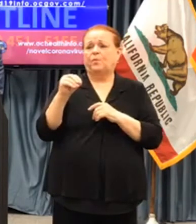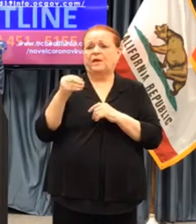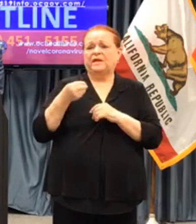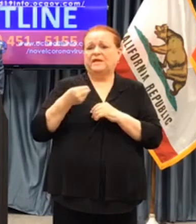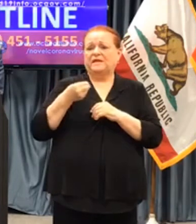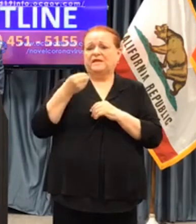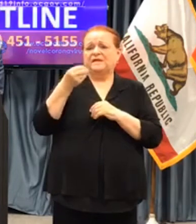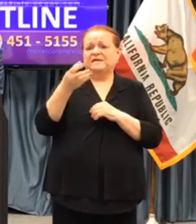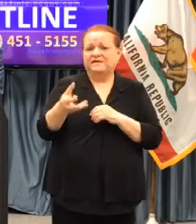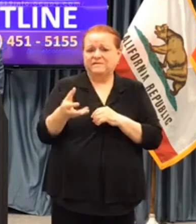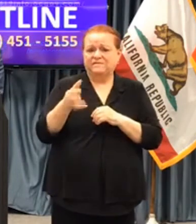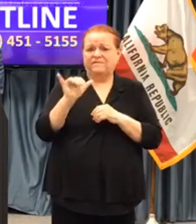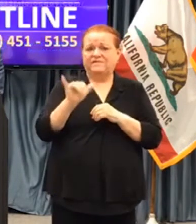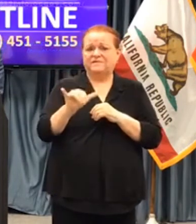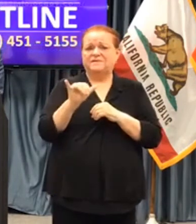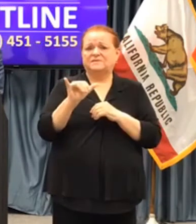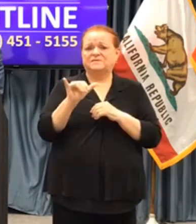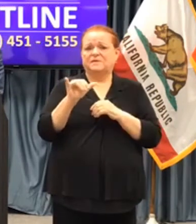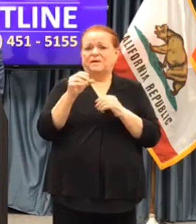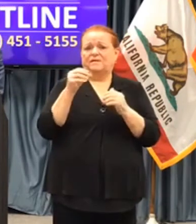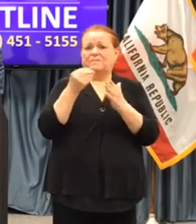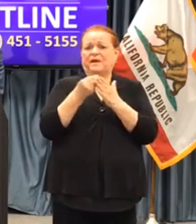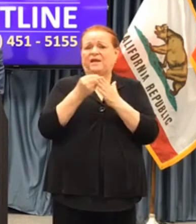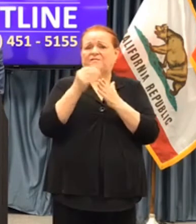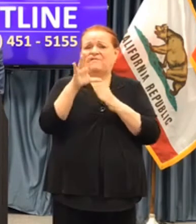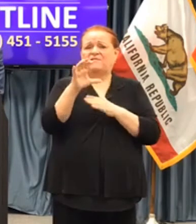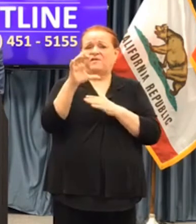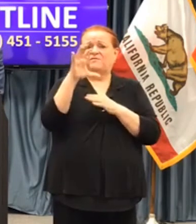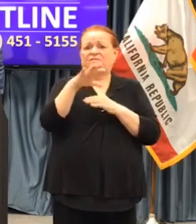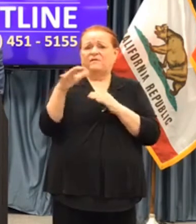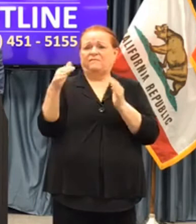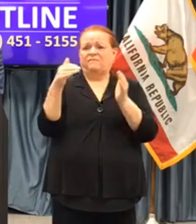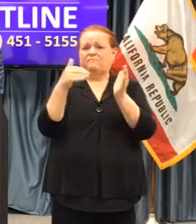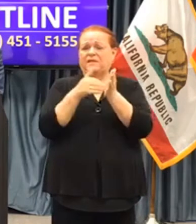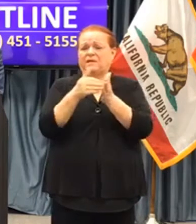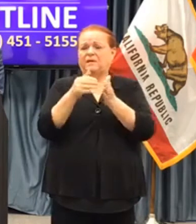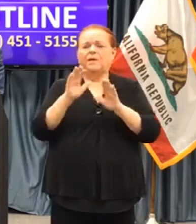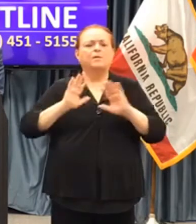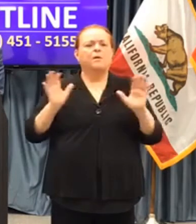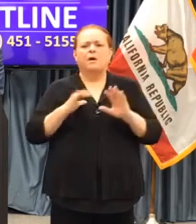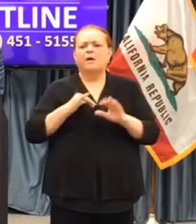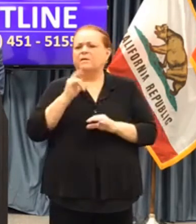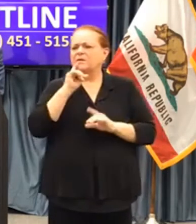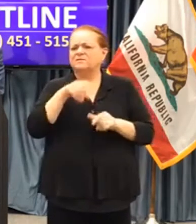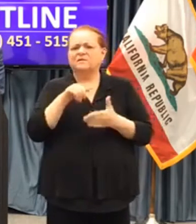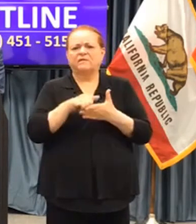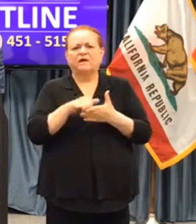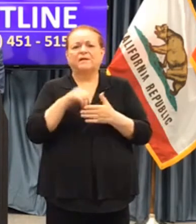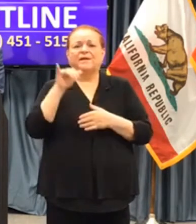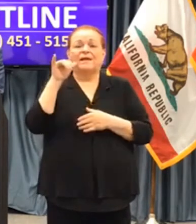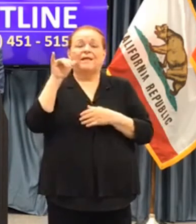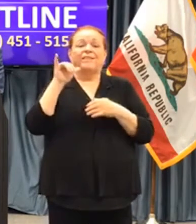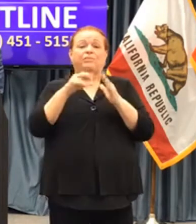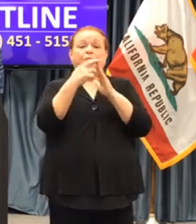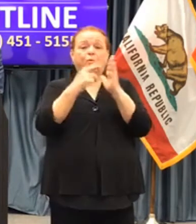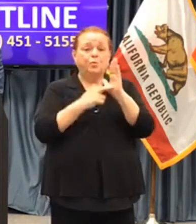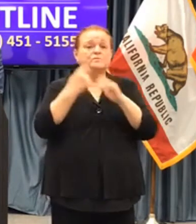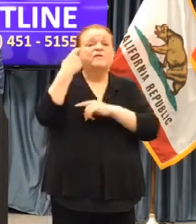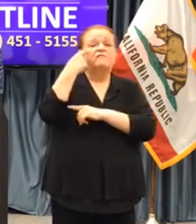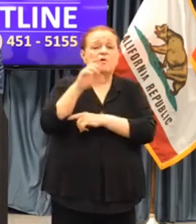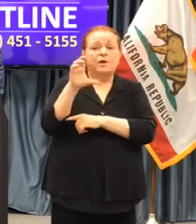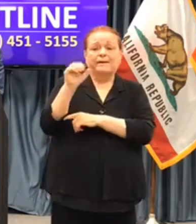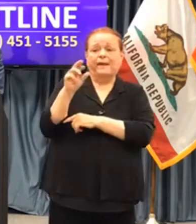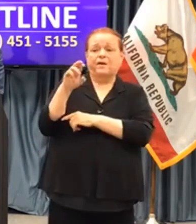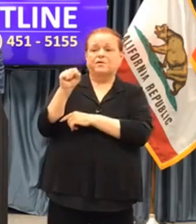I didn't say that. So remember, the guidance for the CARES Act has not been written yet. So we have